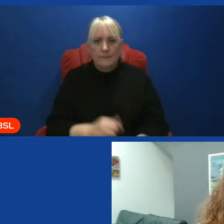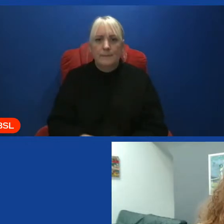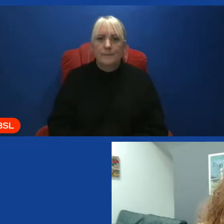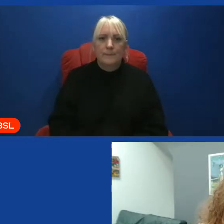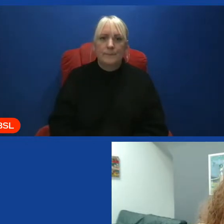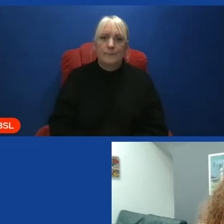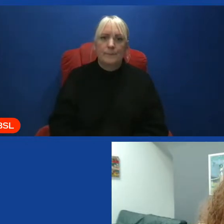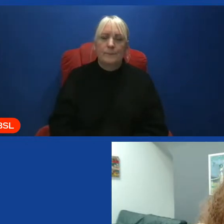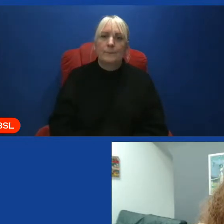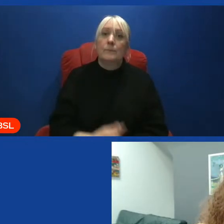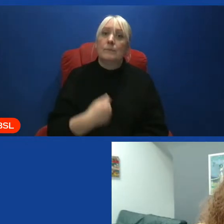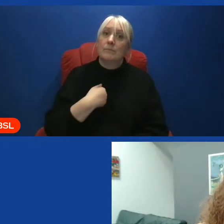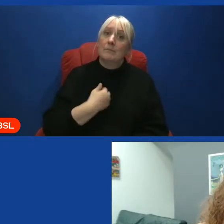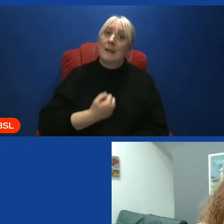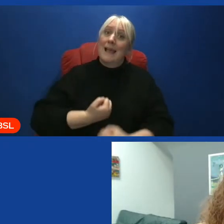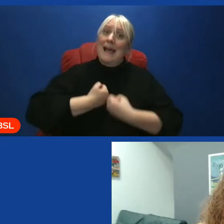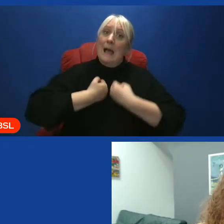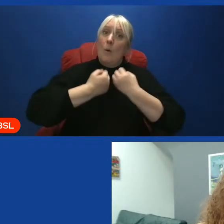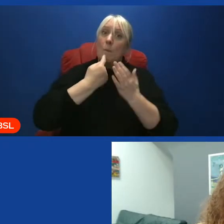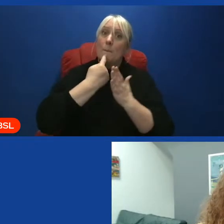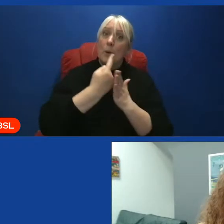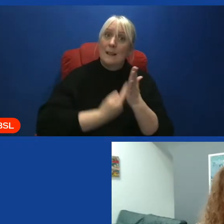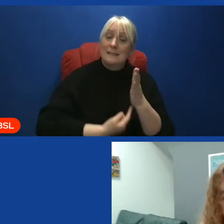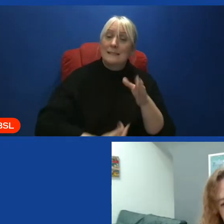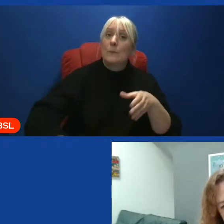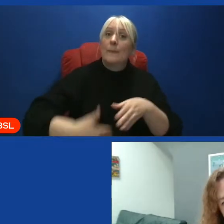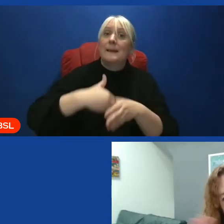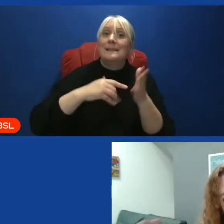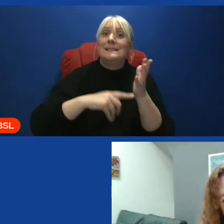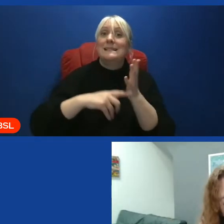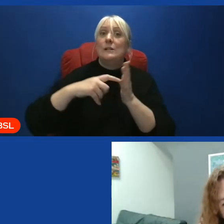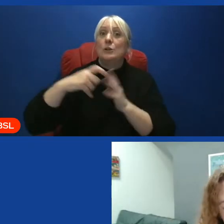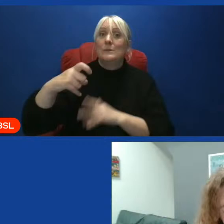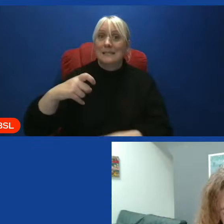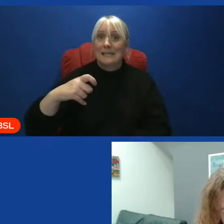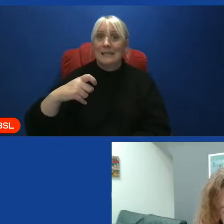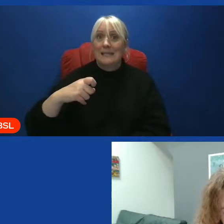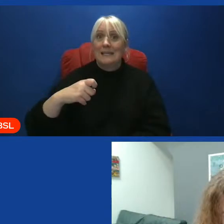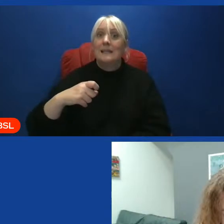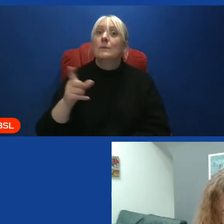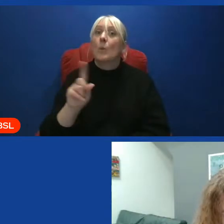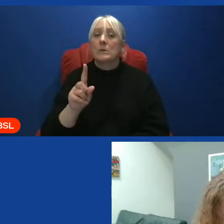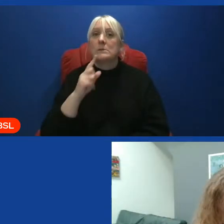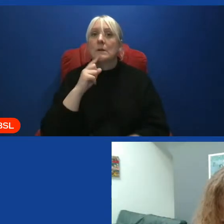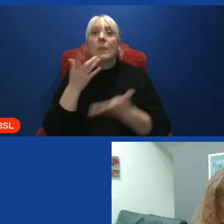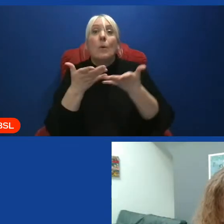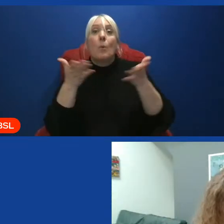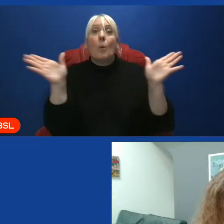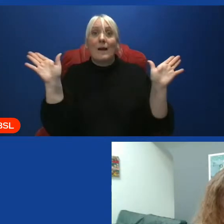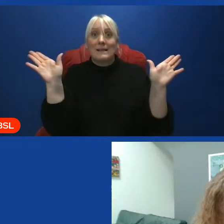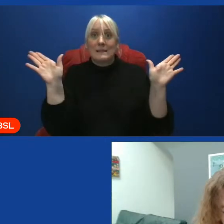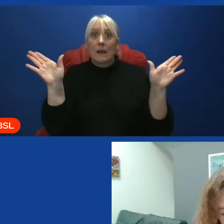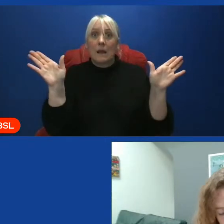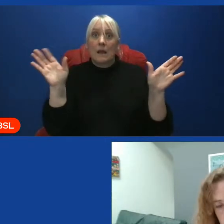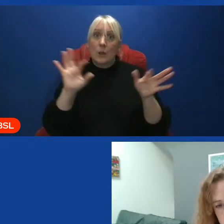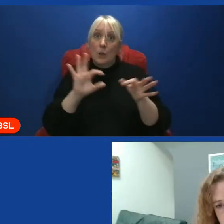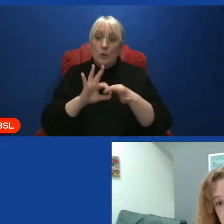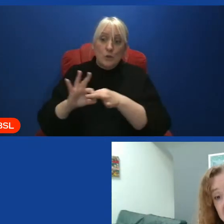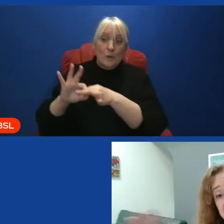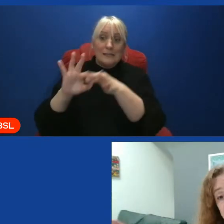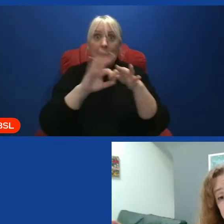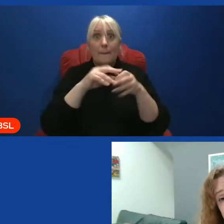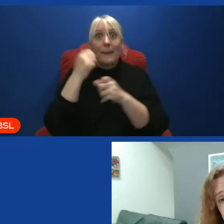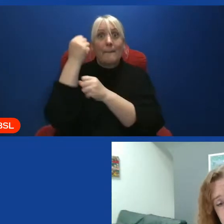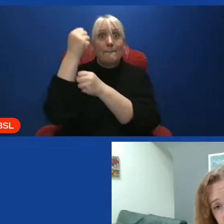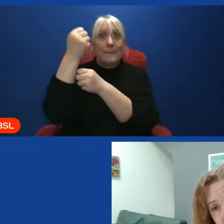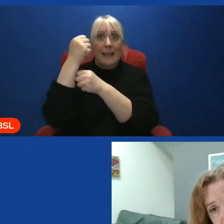always had a policy in the TUC of the widest, most joined up campaign possible to defend social security. So